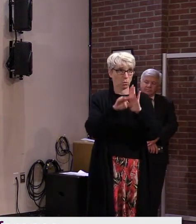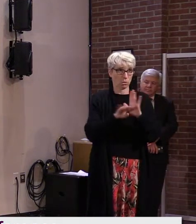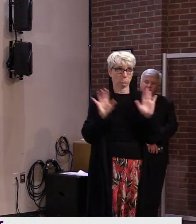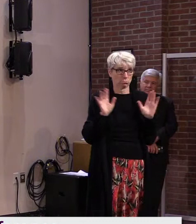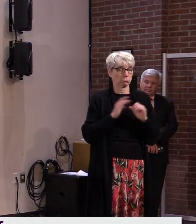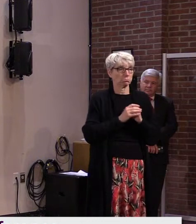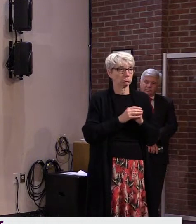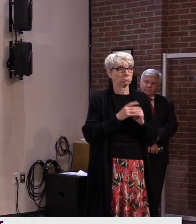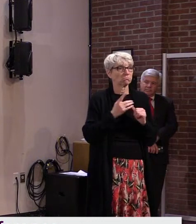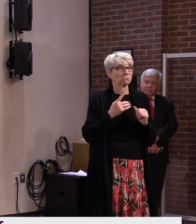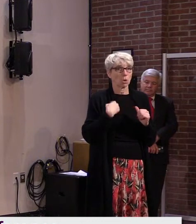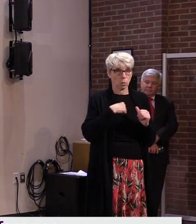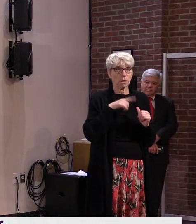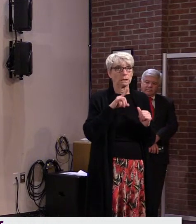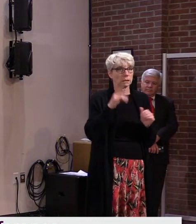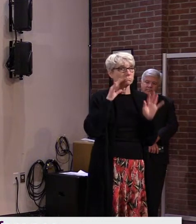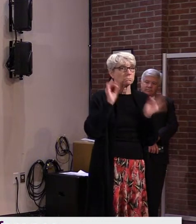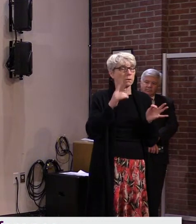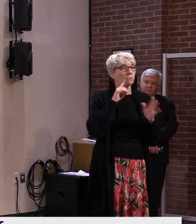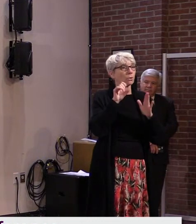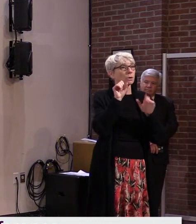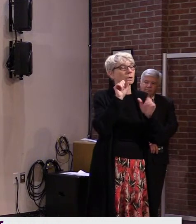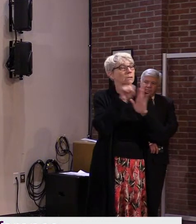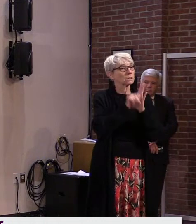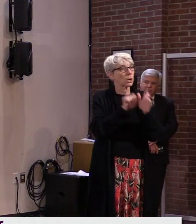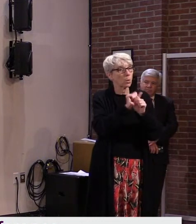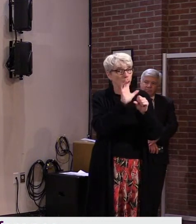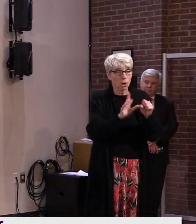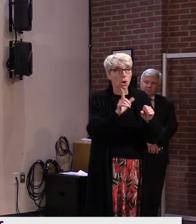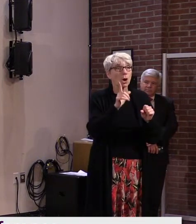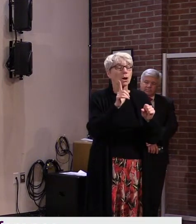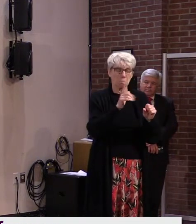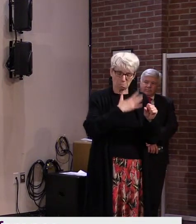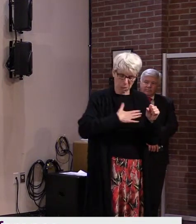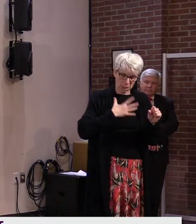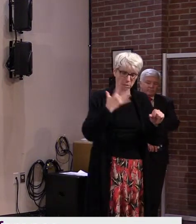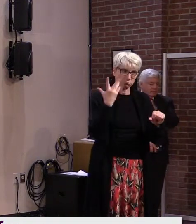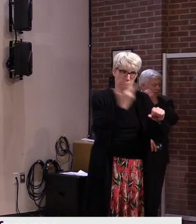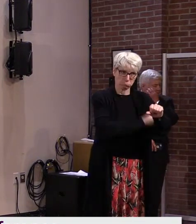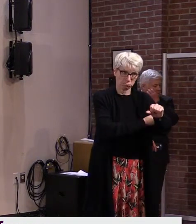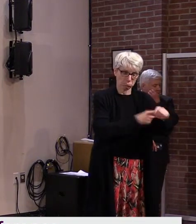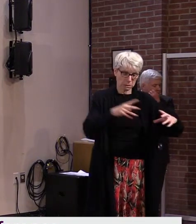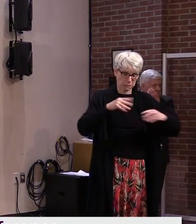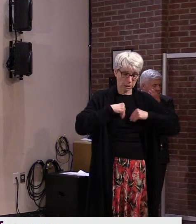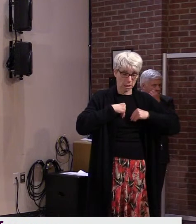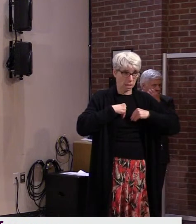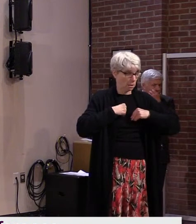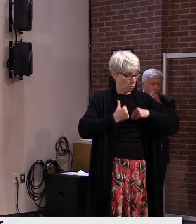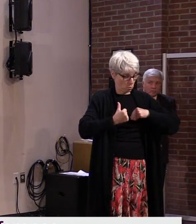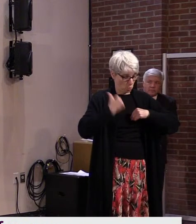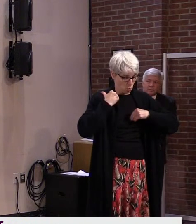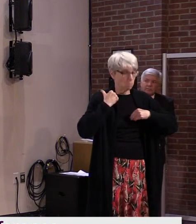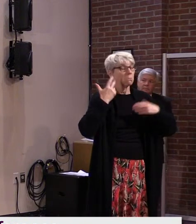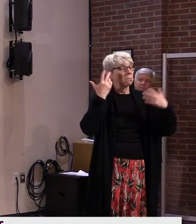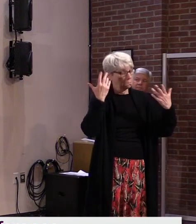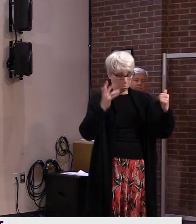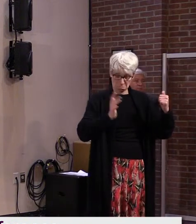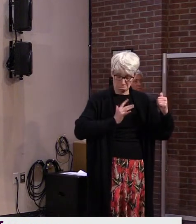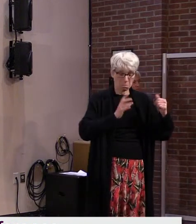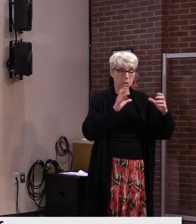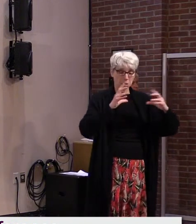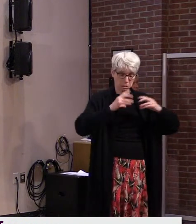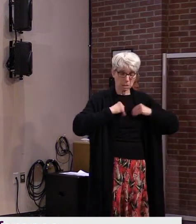out with our state employees, we gave options. Either you get vaccinated or you get